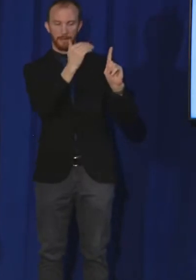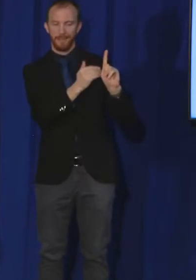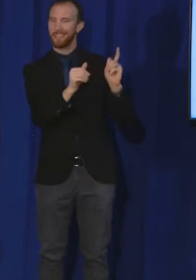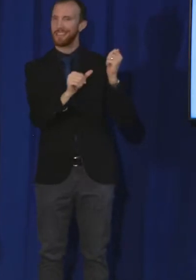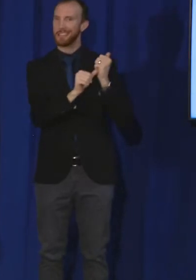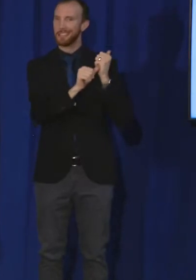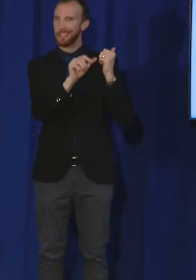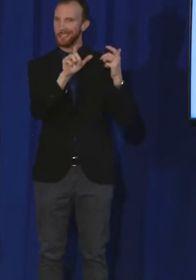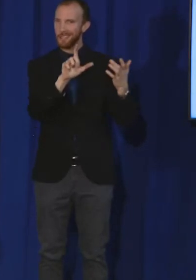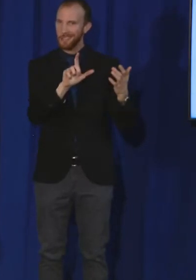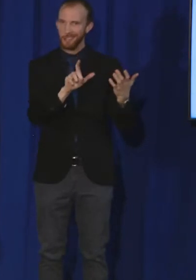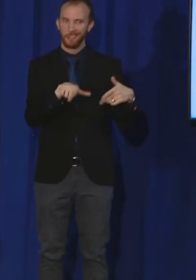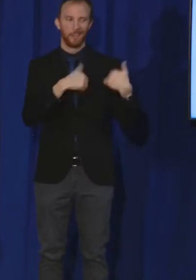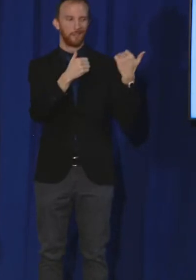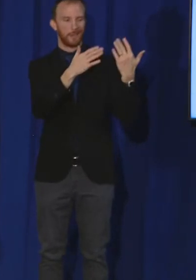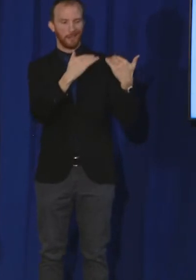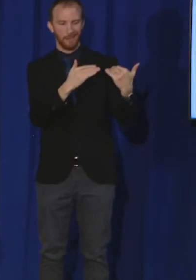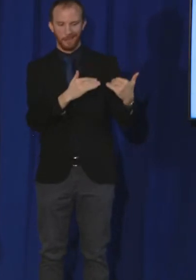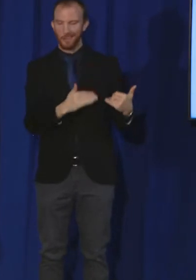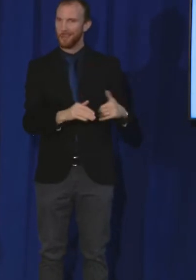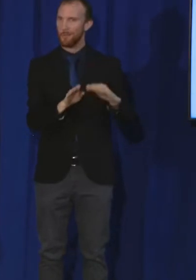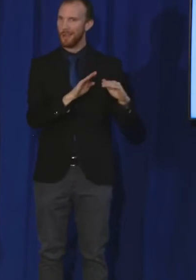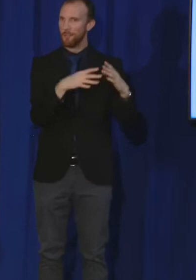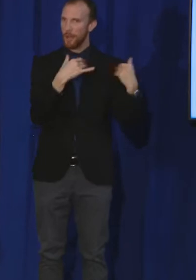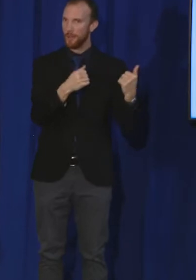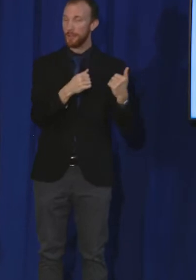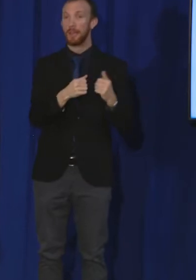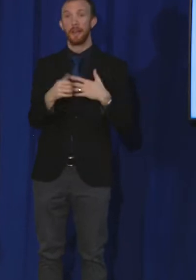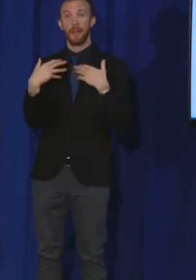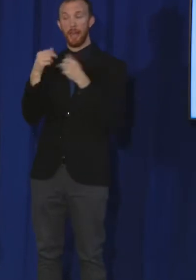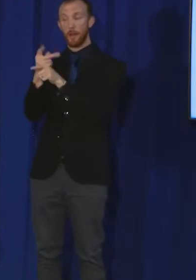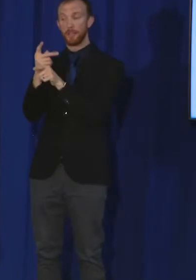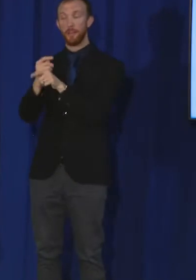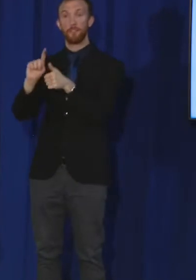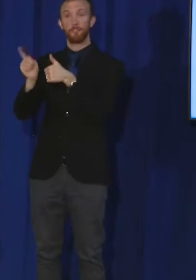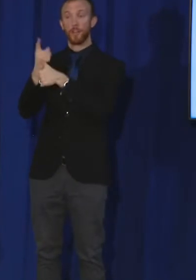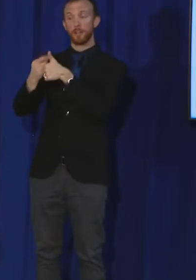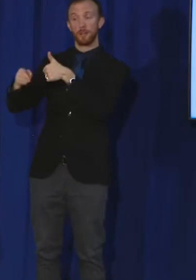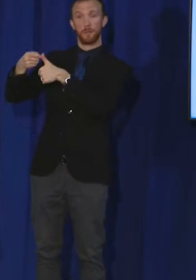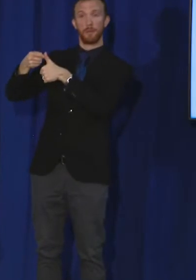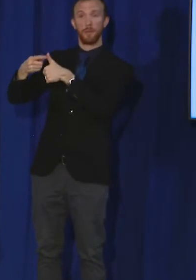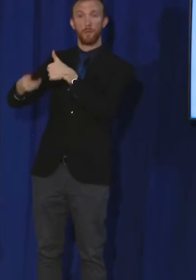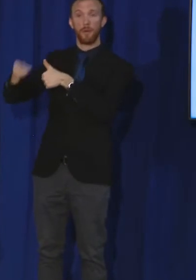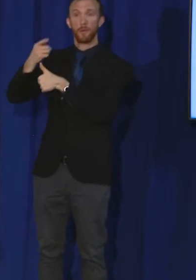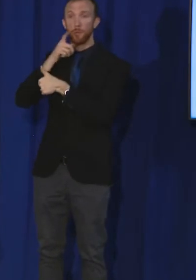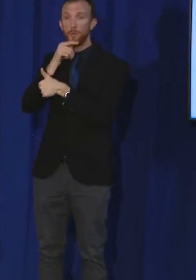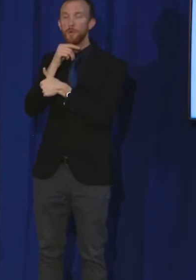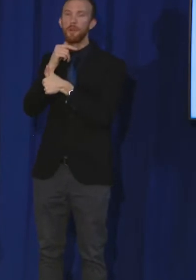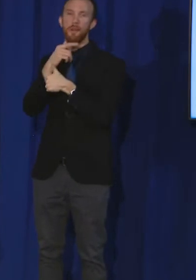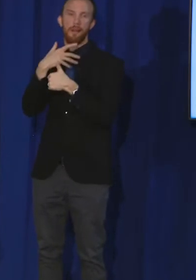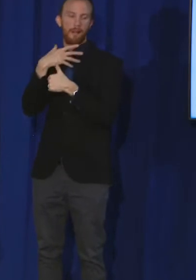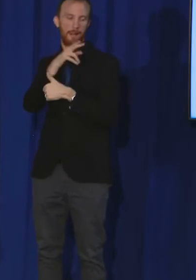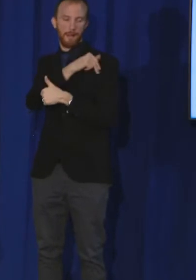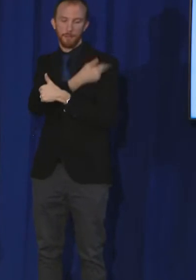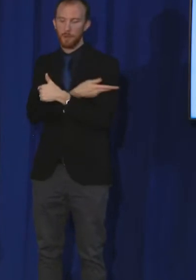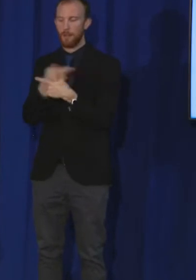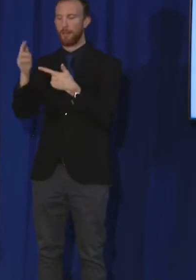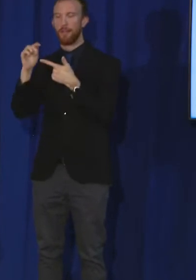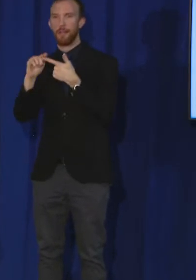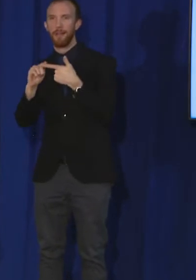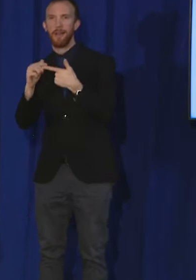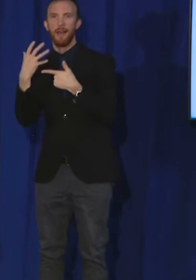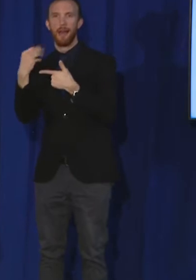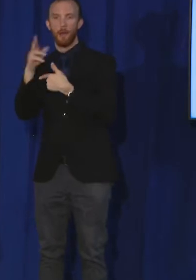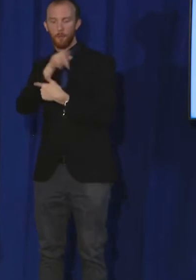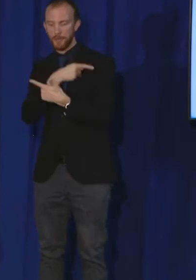on. On the healthcare worker side, we started with our inpatients, our hospital health workers. We've then moved to our outpatient healthcare workers